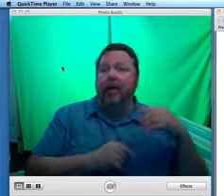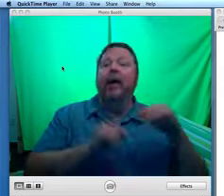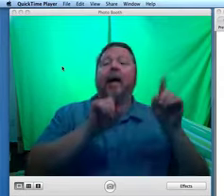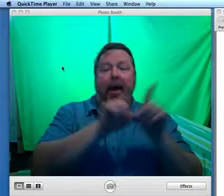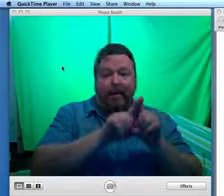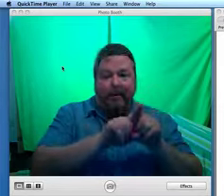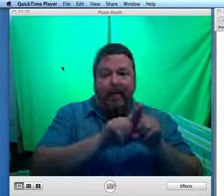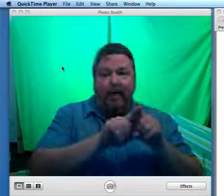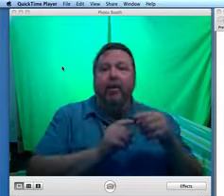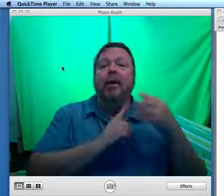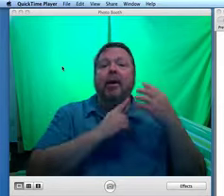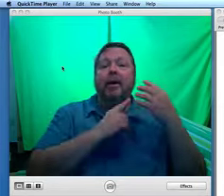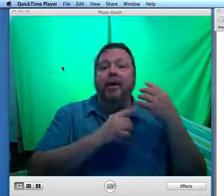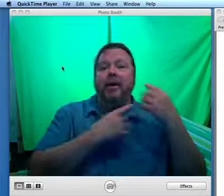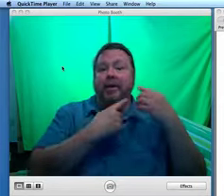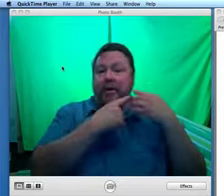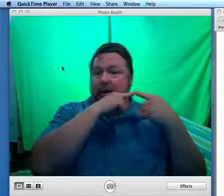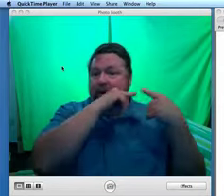sound at the same